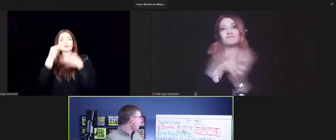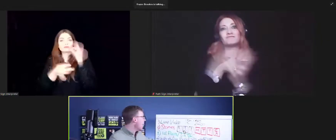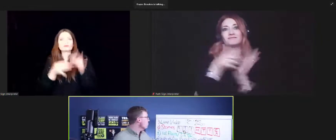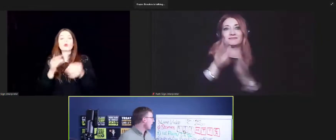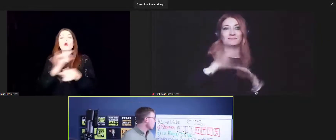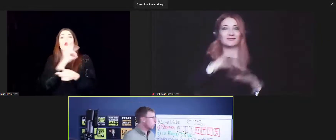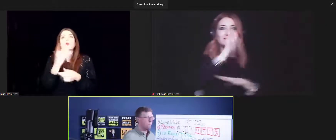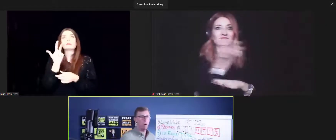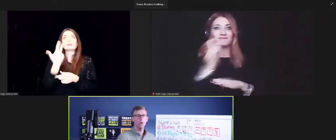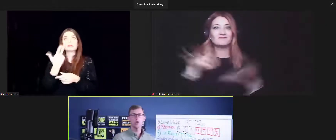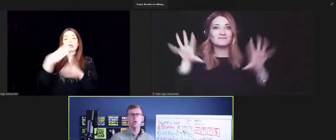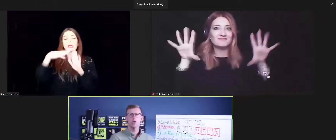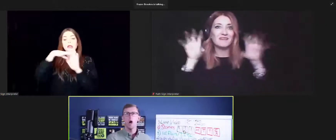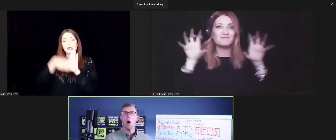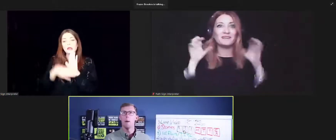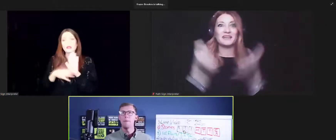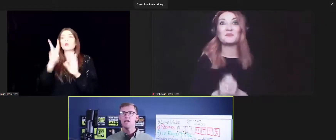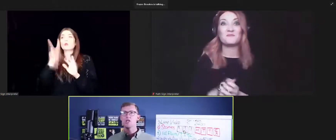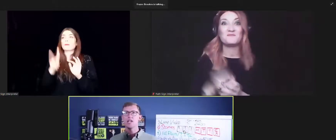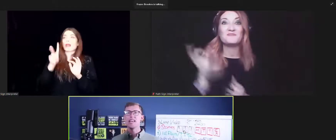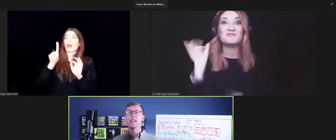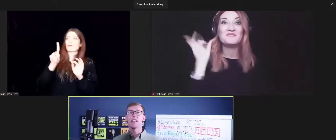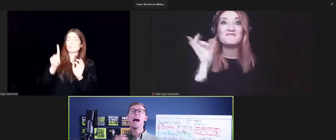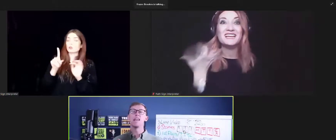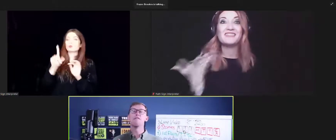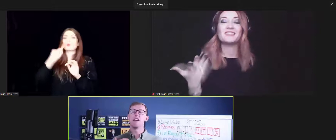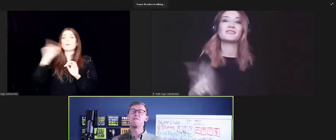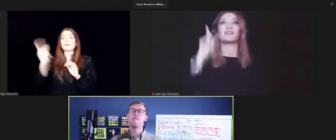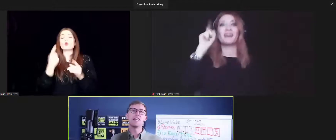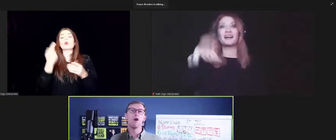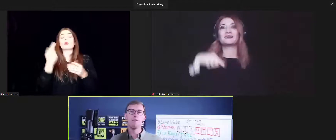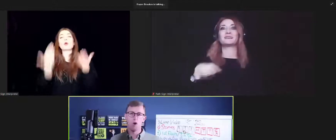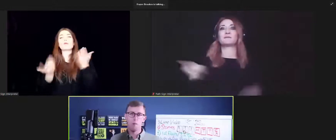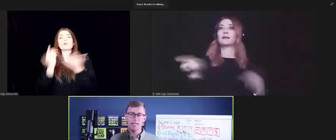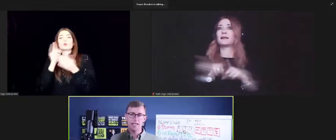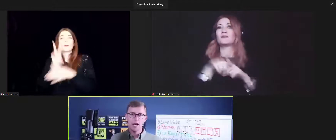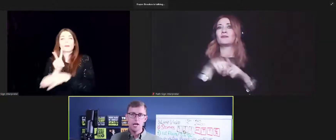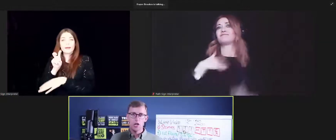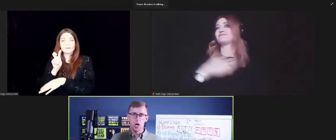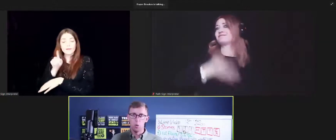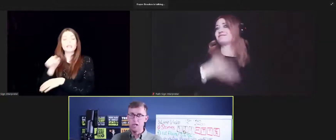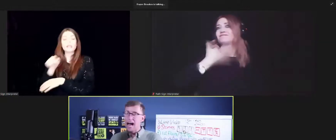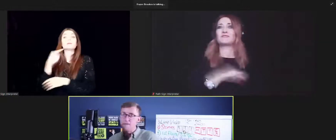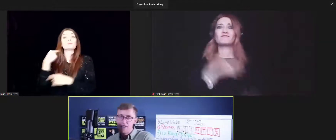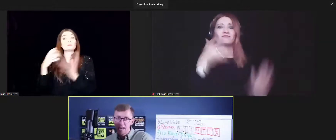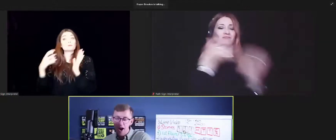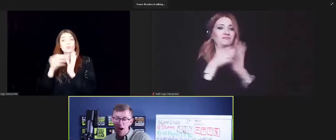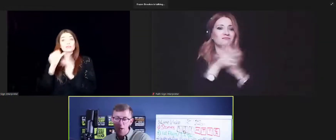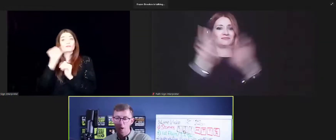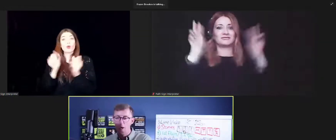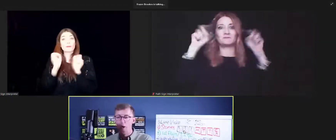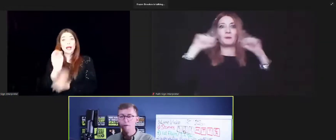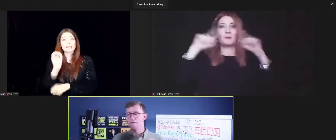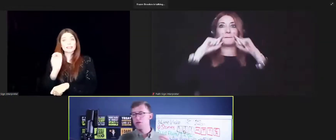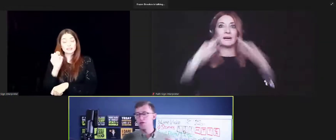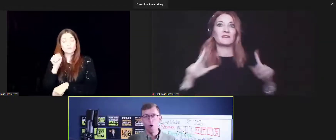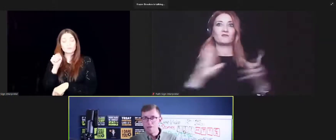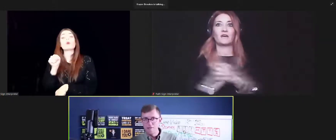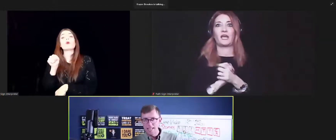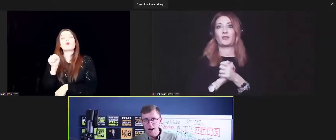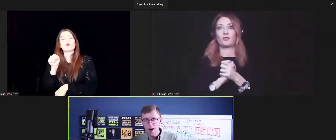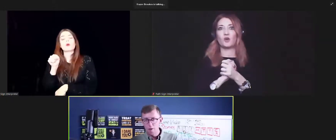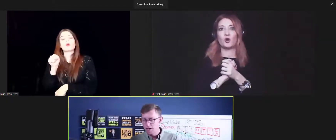that educational posts are best in video format. So live video or